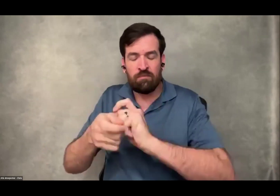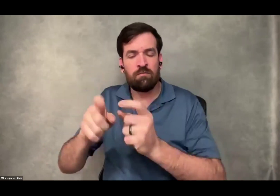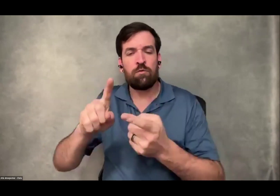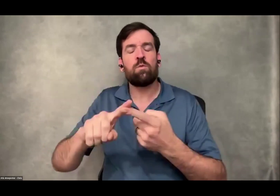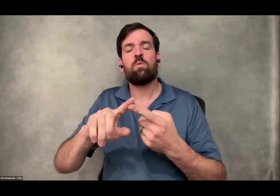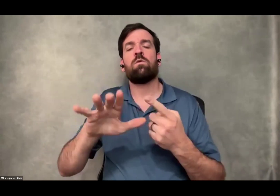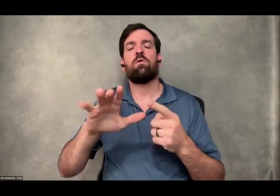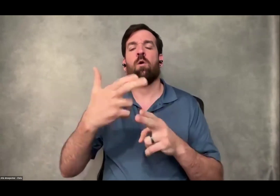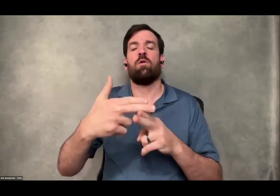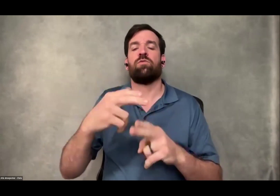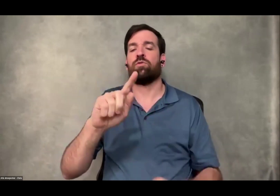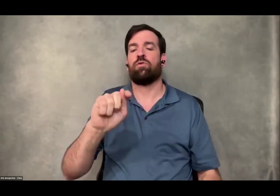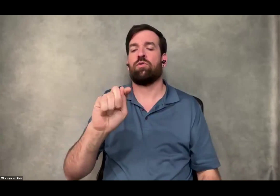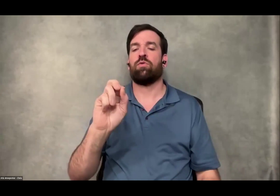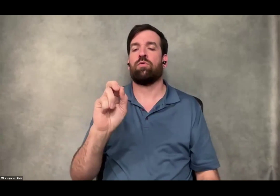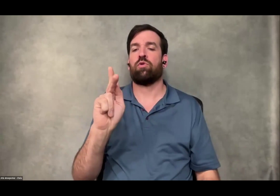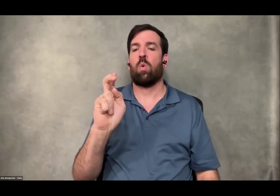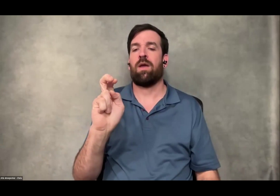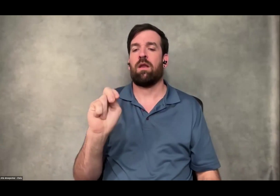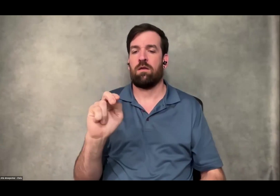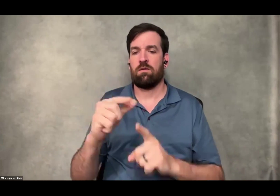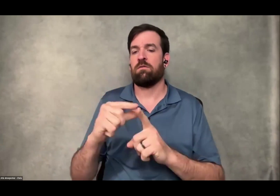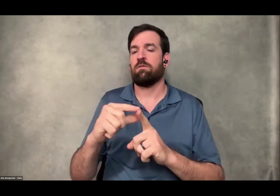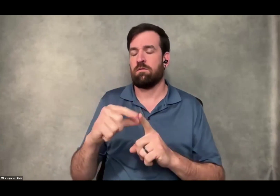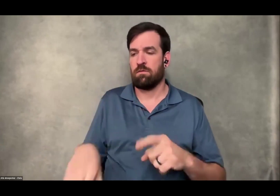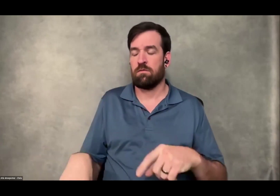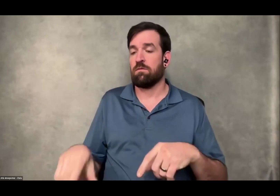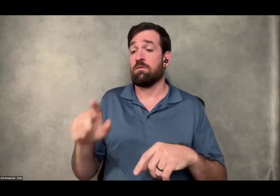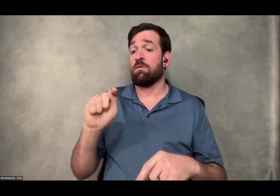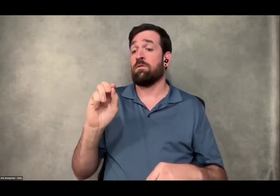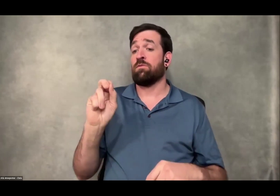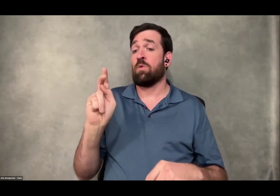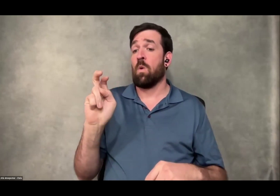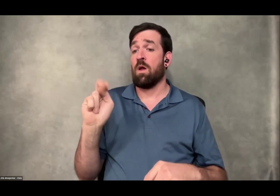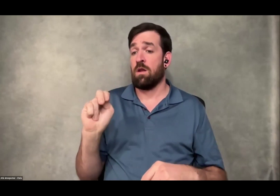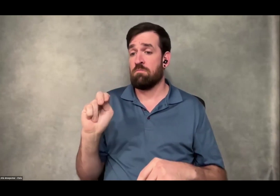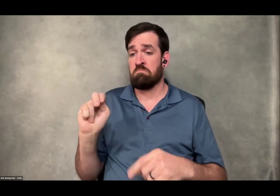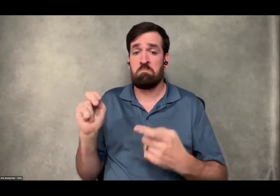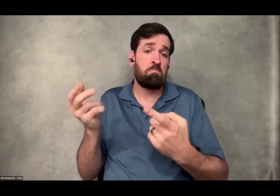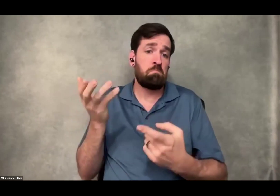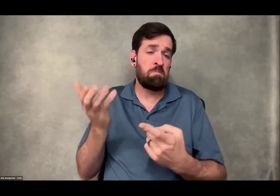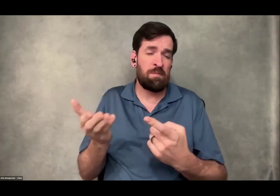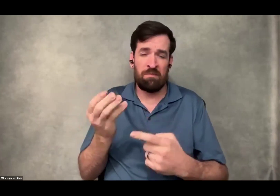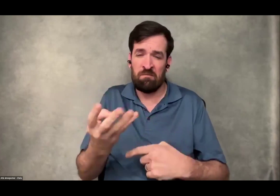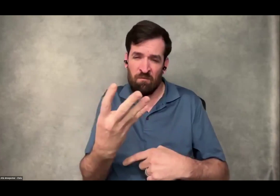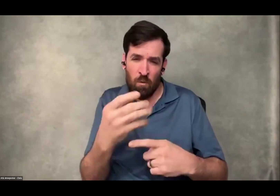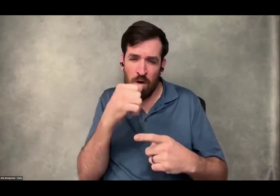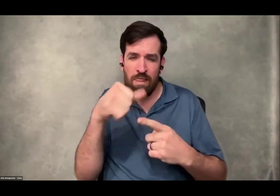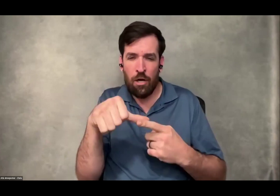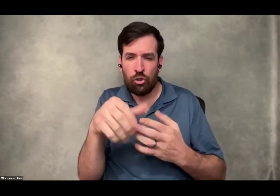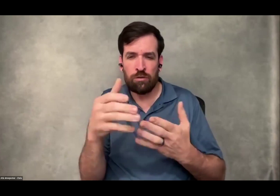tokens, just for the term there. And it takes these tokens, and one token can be about 4 letters or so